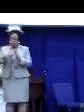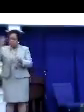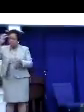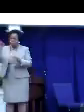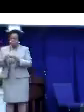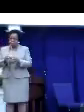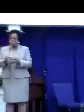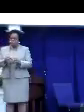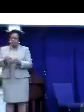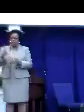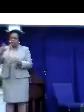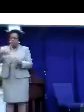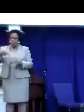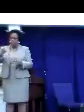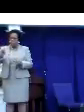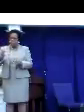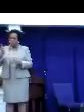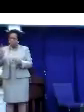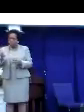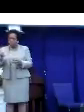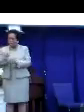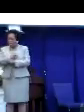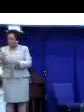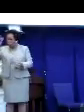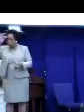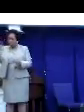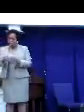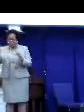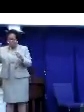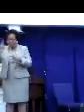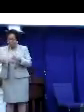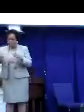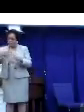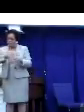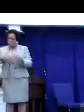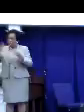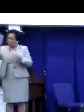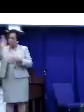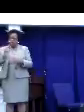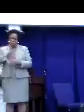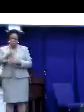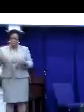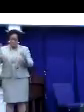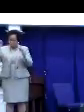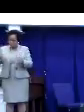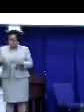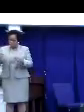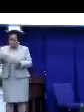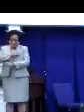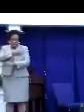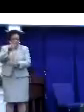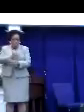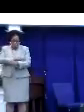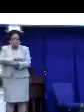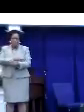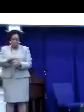For Hebrews 11:6 means that without faith it's impossible to please him. That means that they have the ability and the power. Somebody